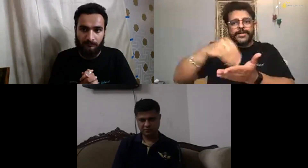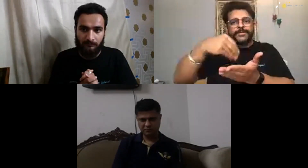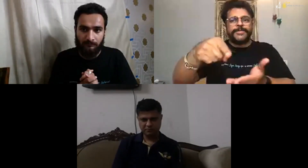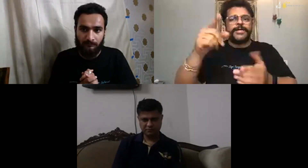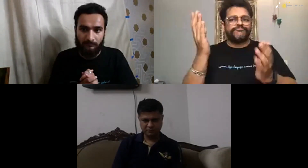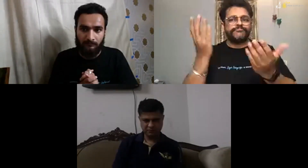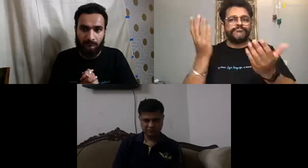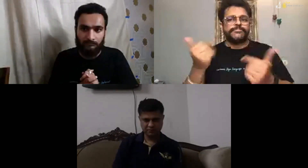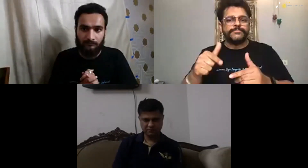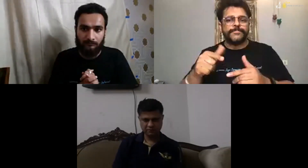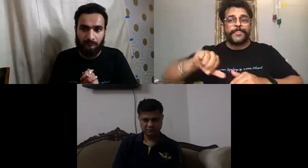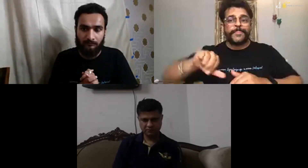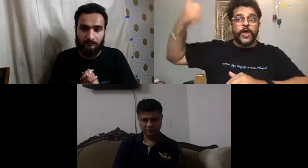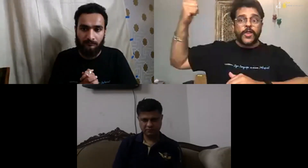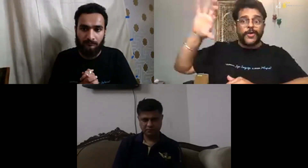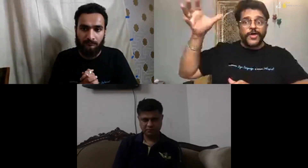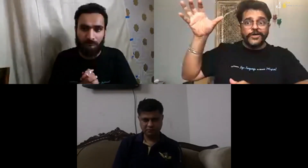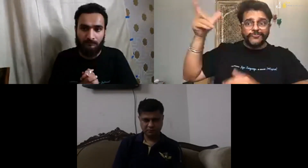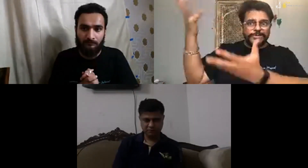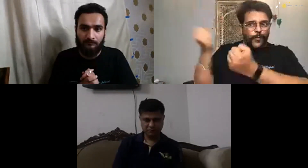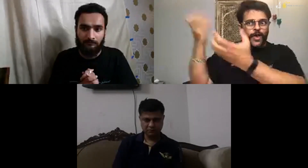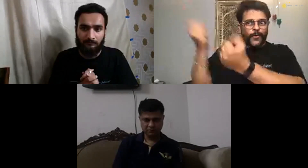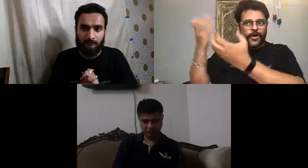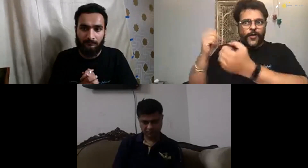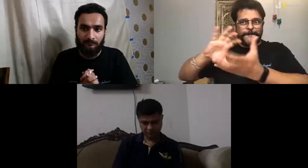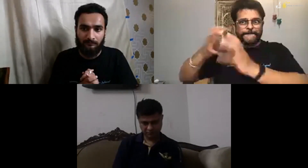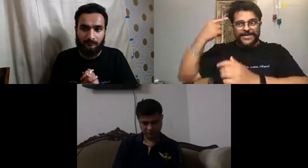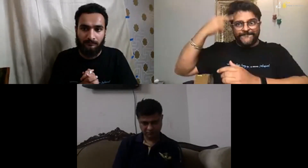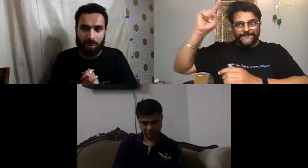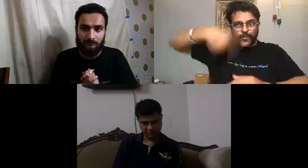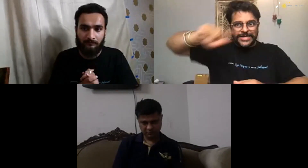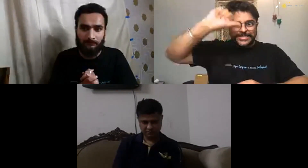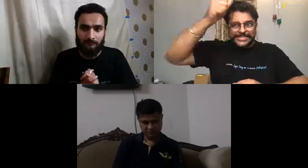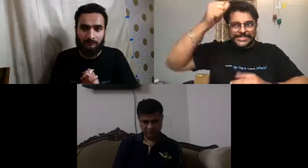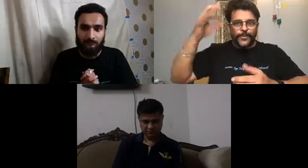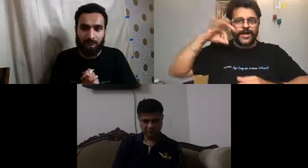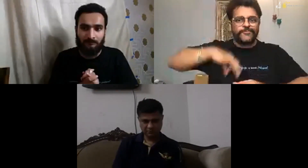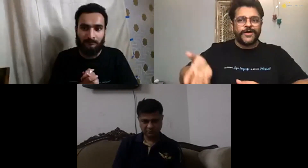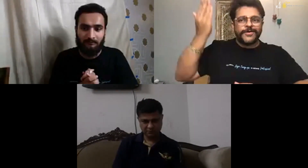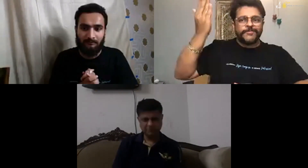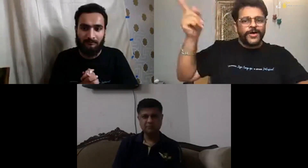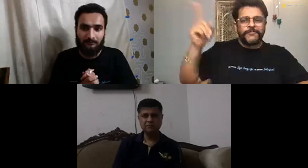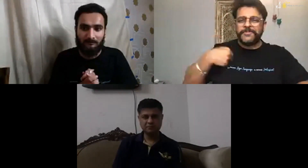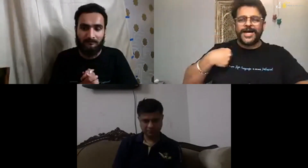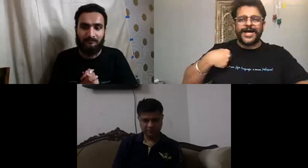deaf, etc. People can buy here, and other countries they want to do that for India. Why? To